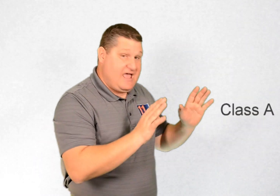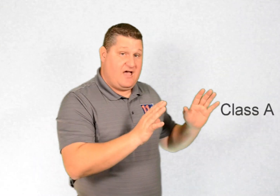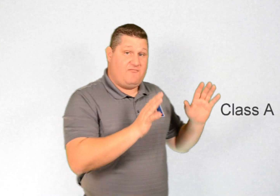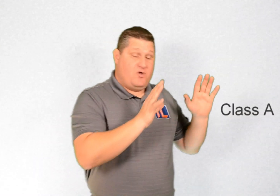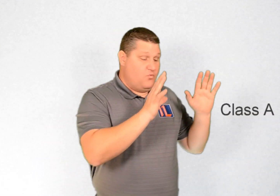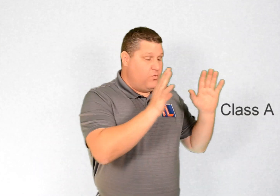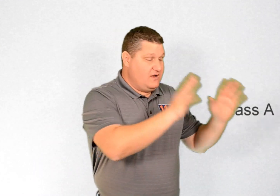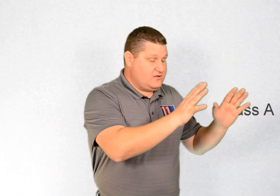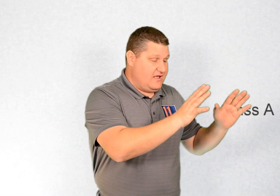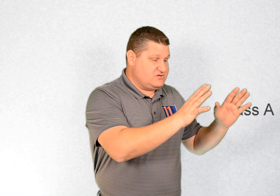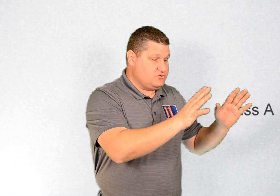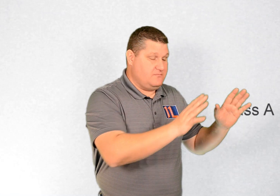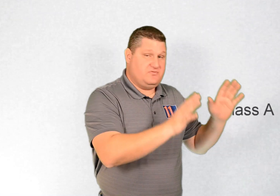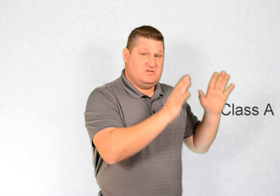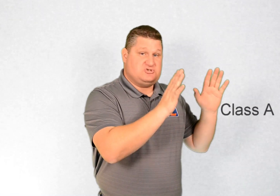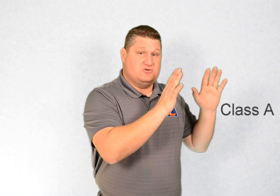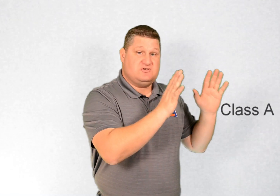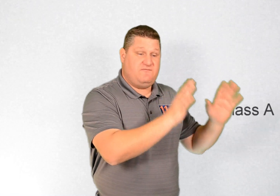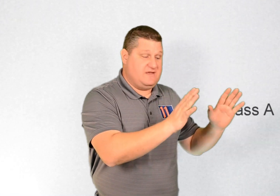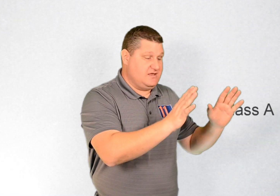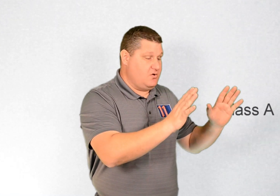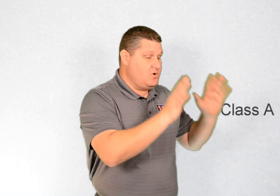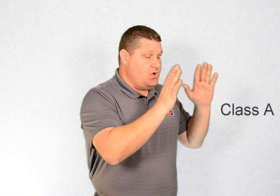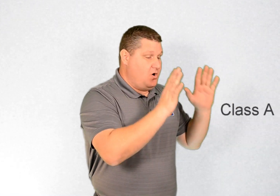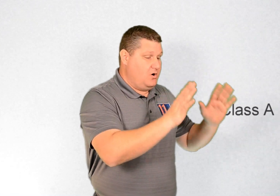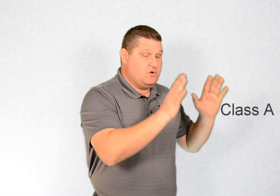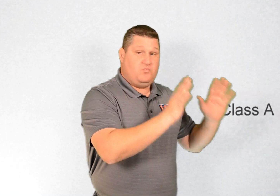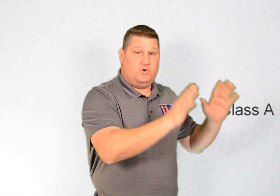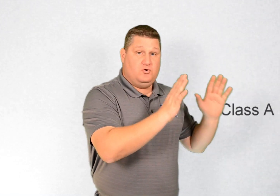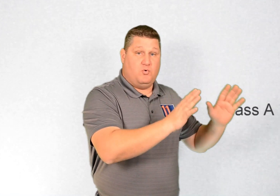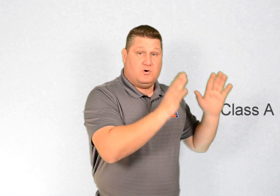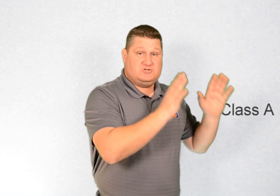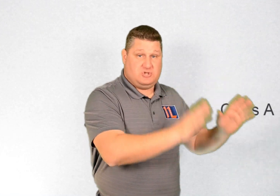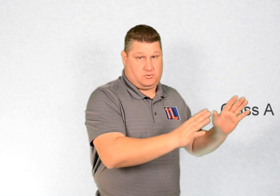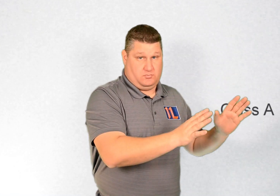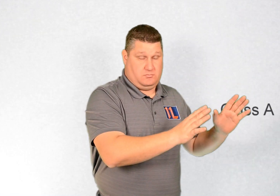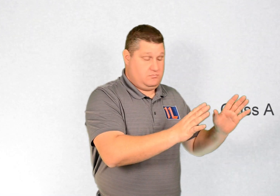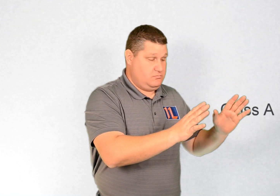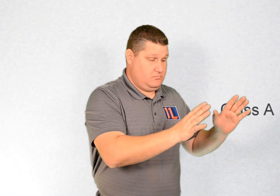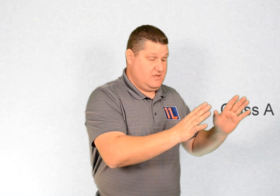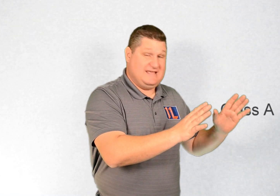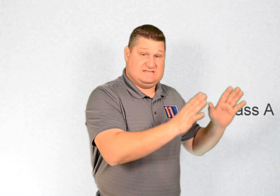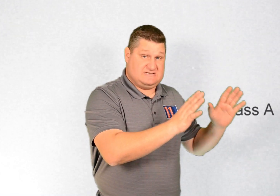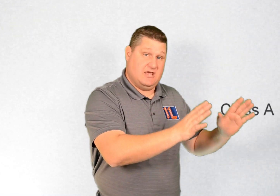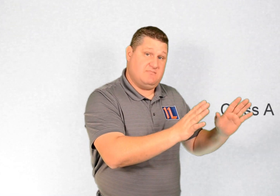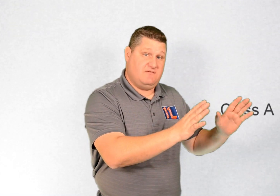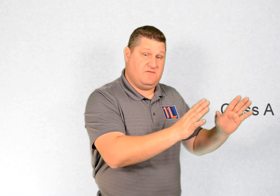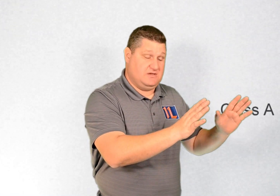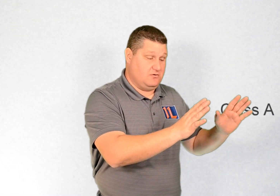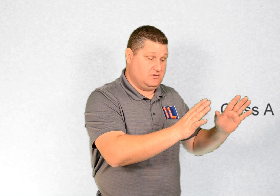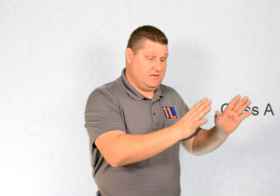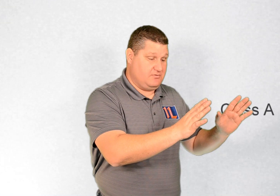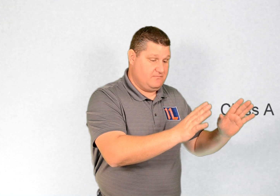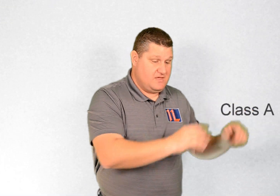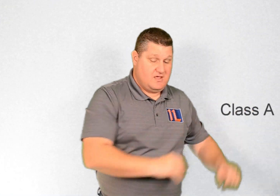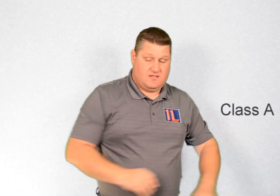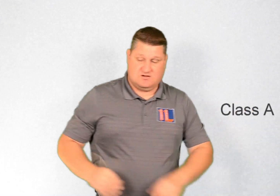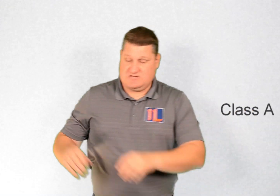have one classroom that shows a video on World War II. It's a 10-minute video clip. Here's